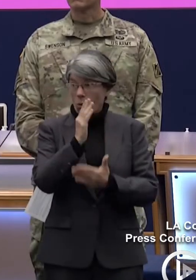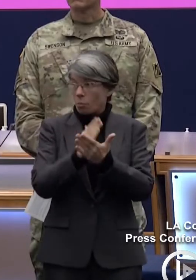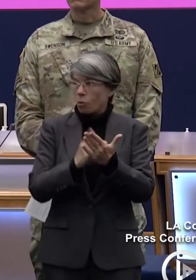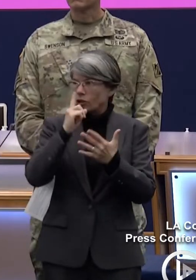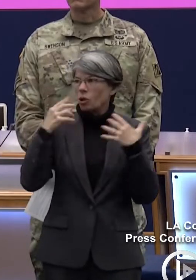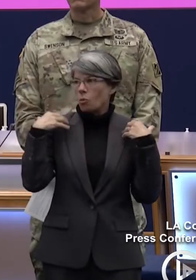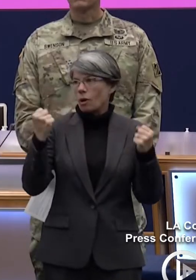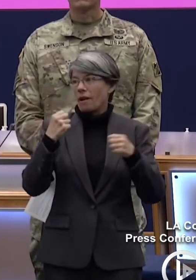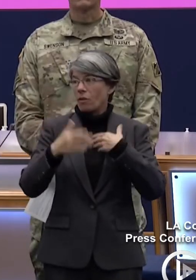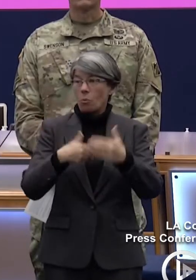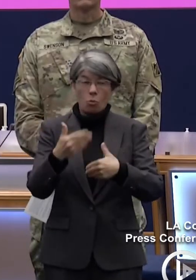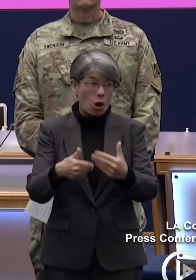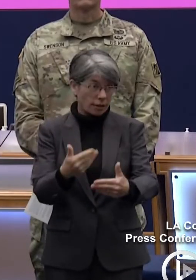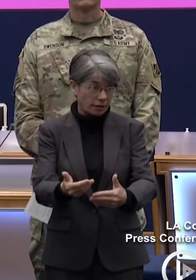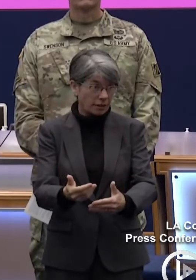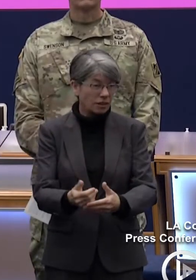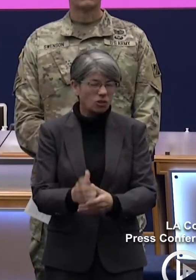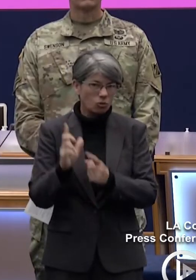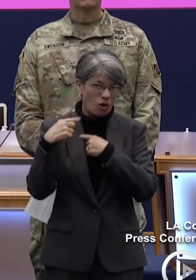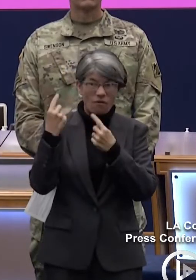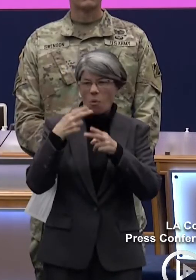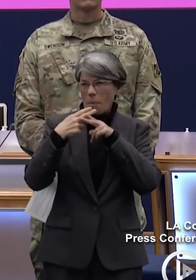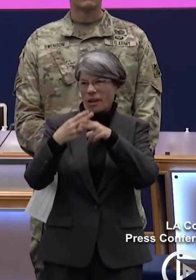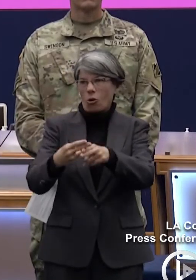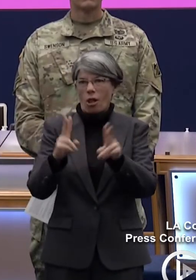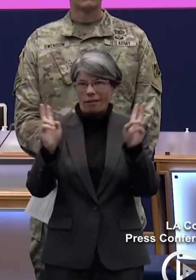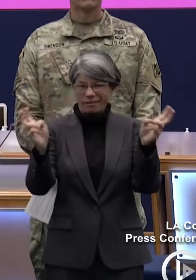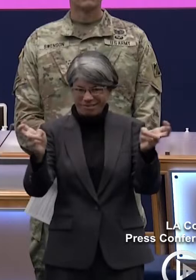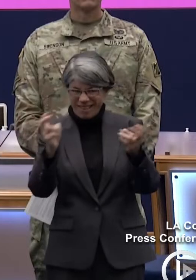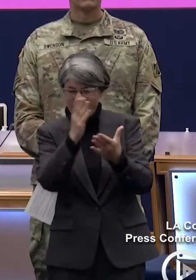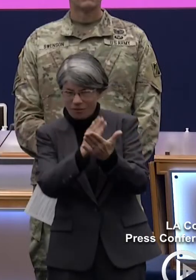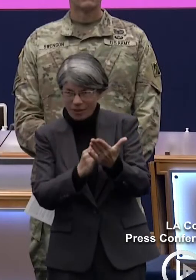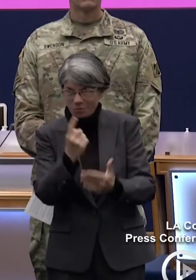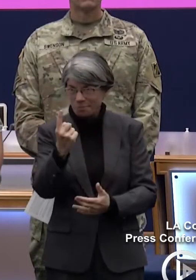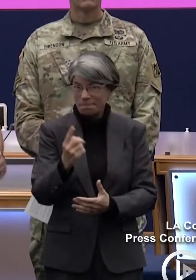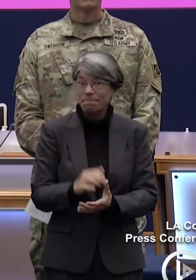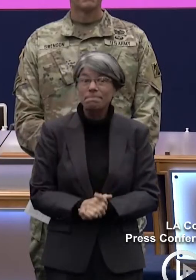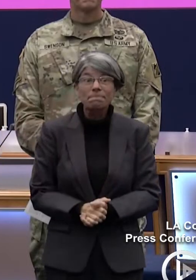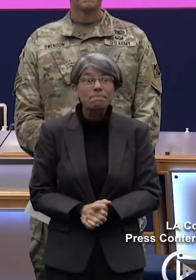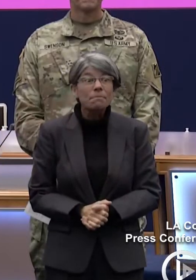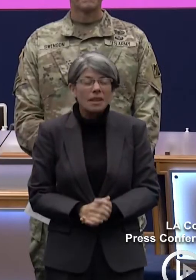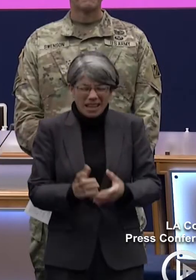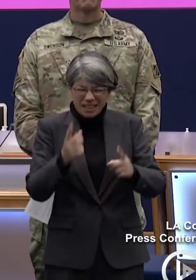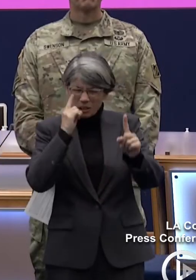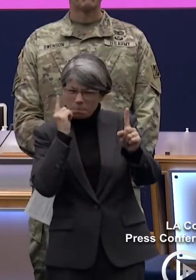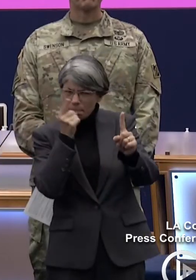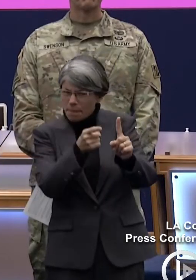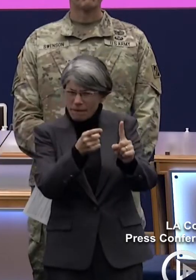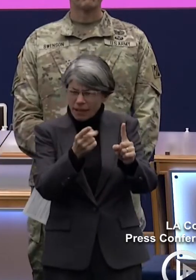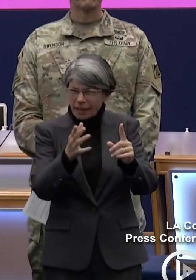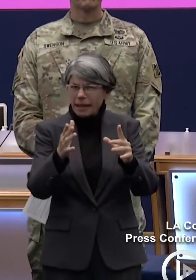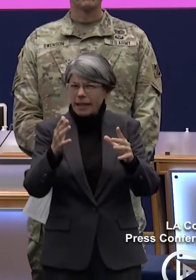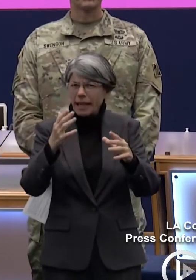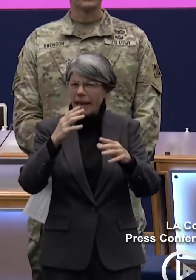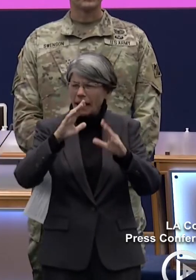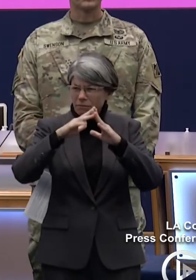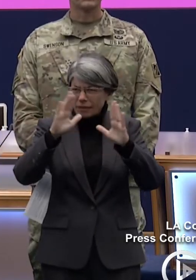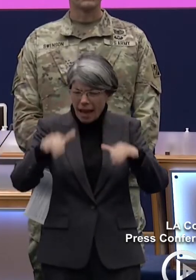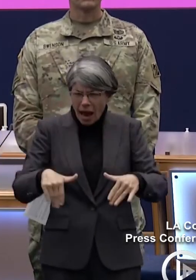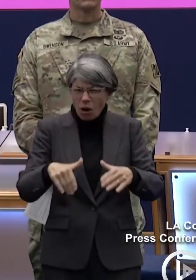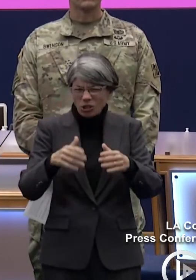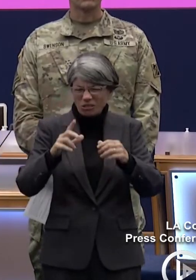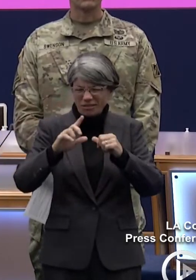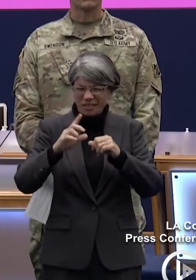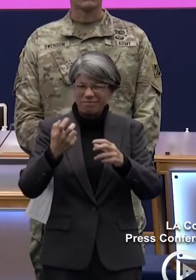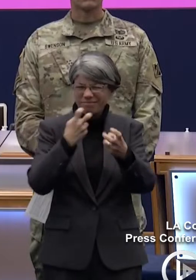the recovery process, which we have been calling Phase 1. Specifically, we've completed household hazardous material removals at